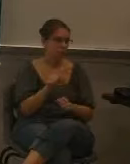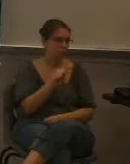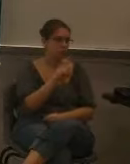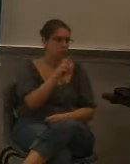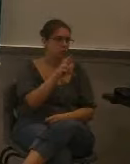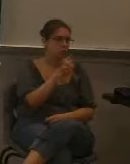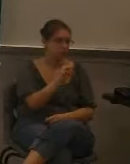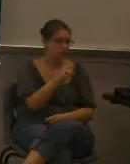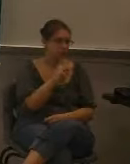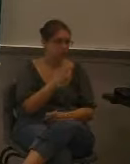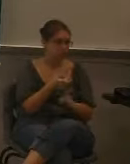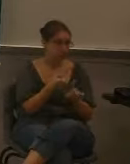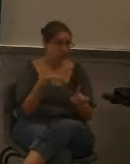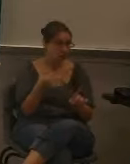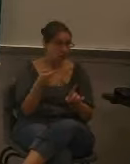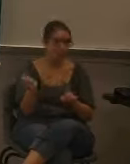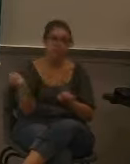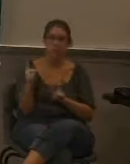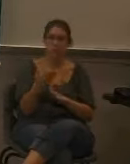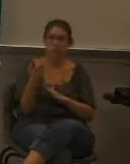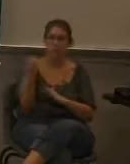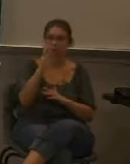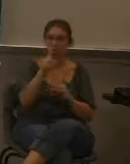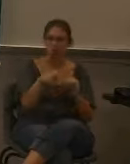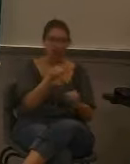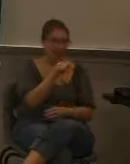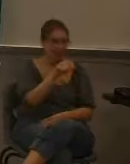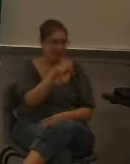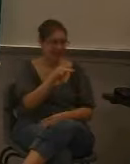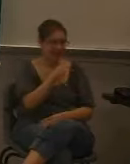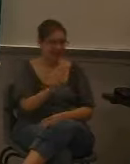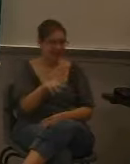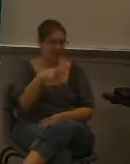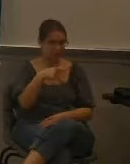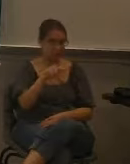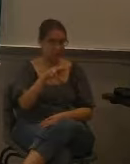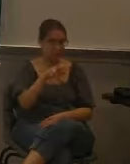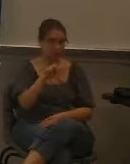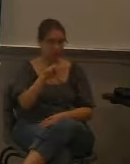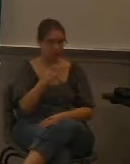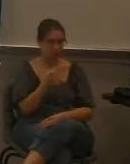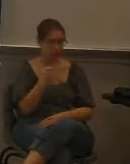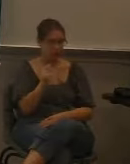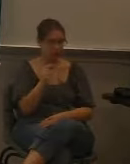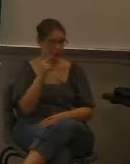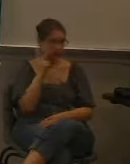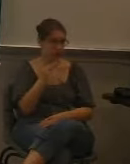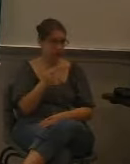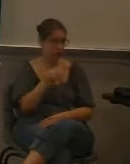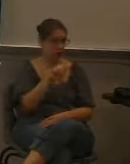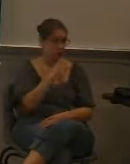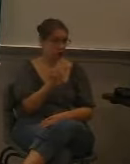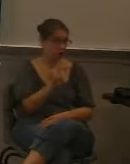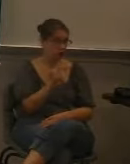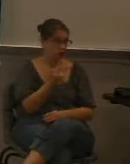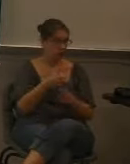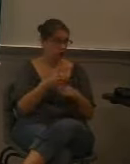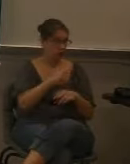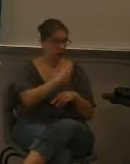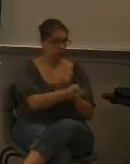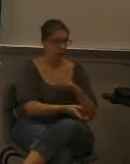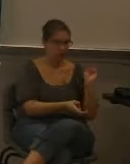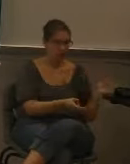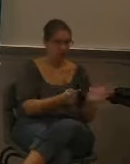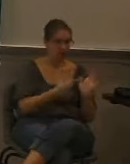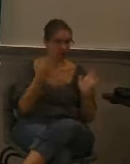that does come back to something you talked about with Allen's paradox. And you can account for things like logs fell in every once in a while,